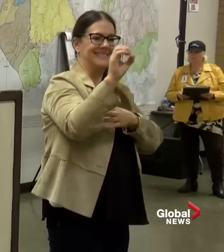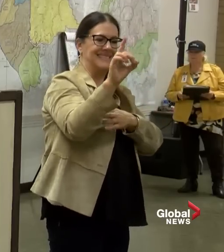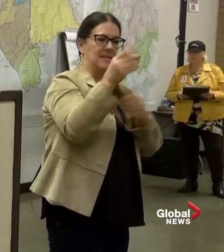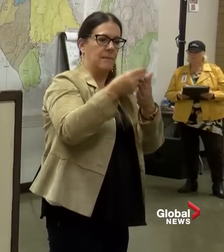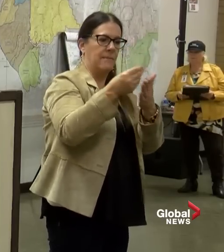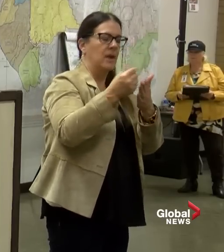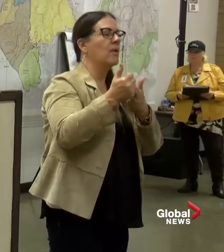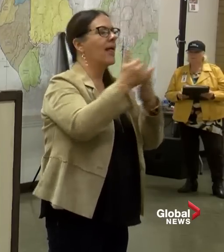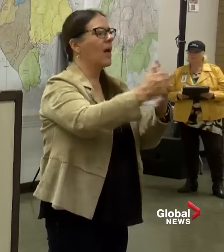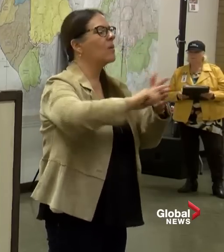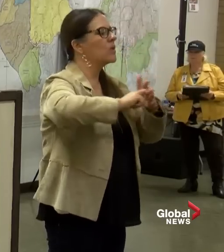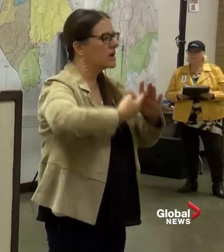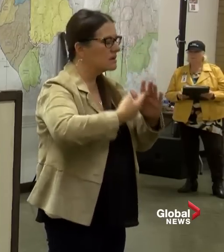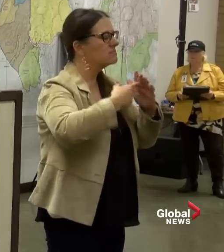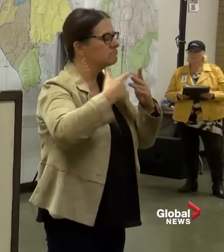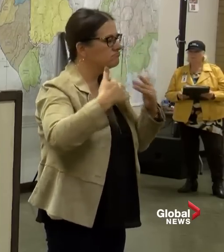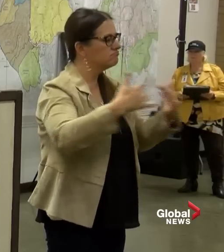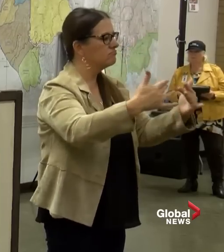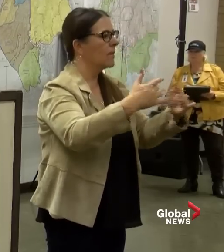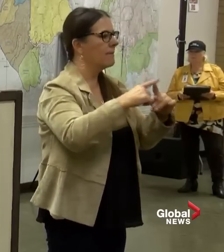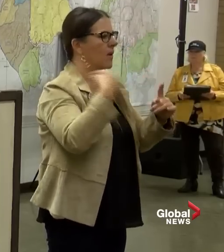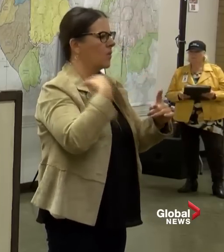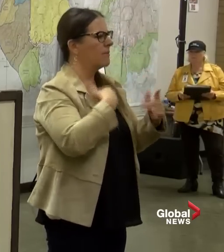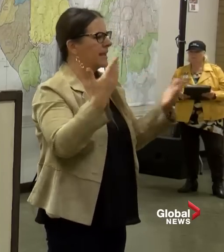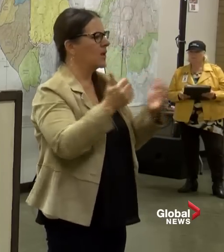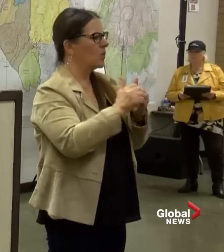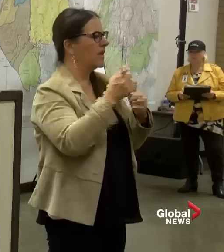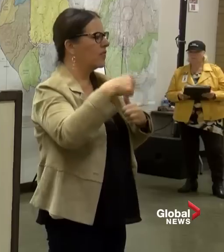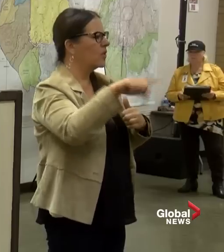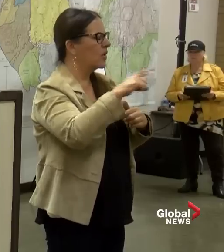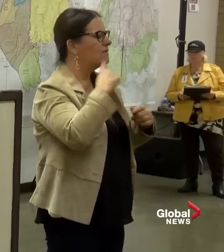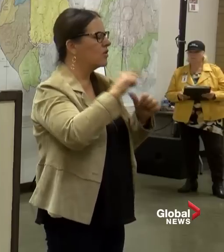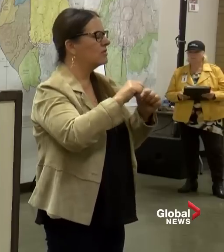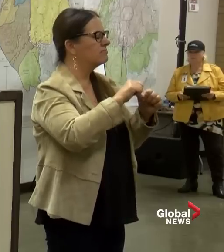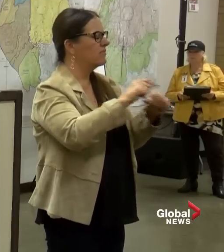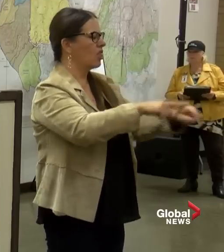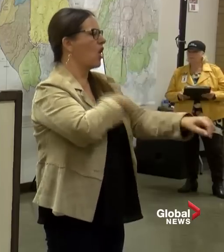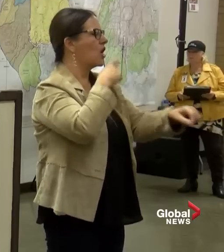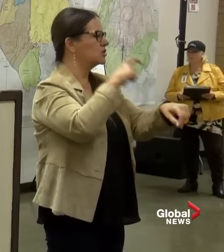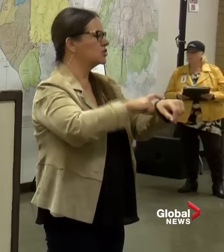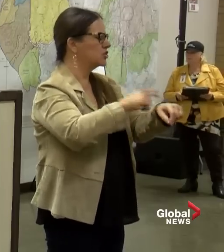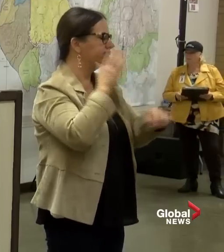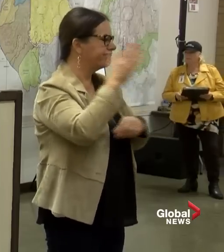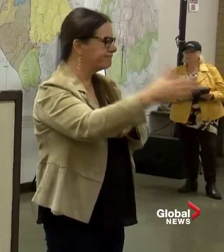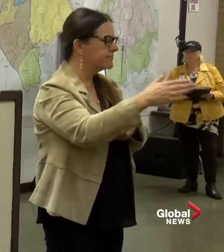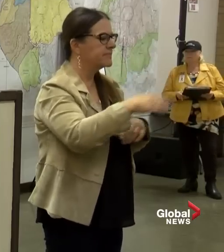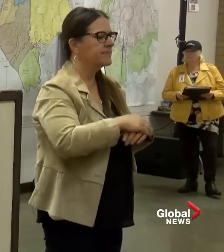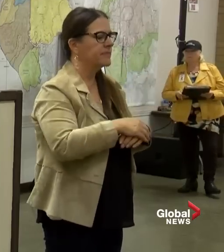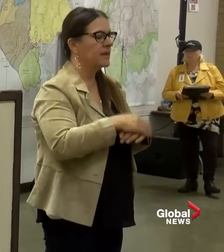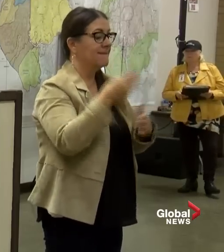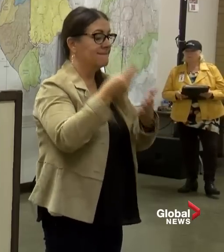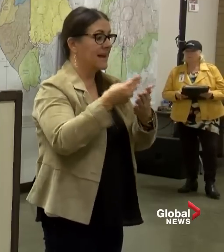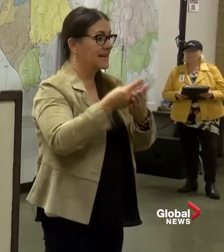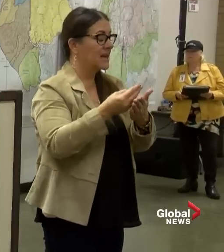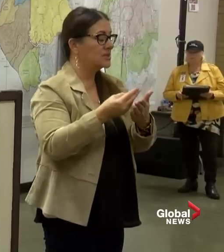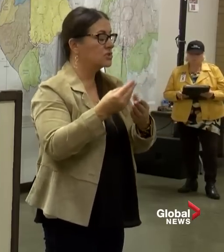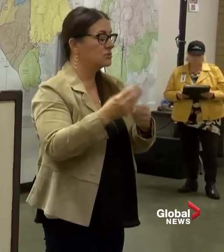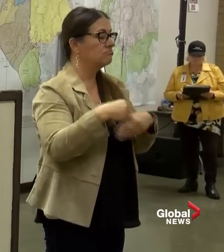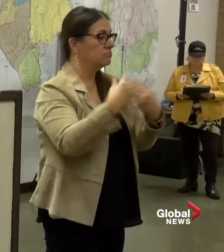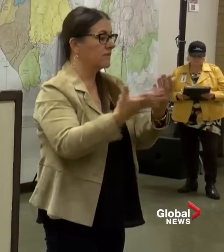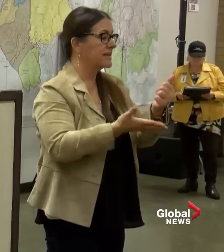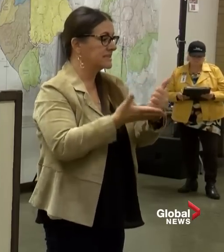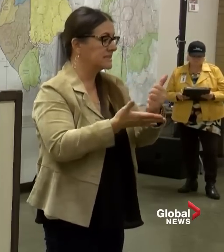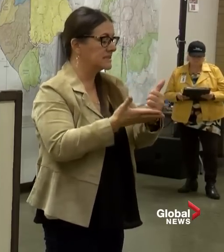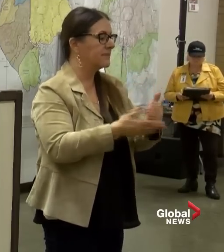that recovery. But we are going to be here with you through that long haul. Besides the financial assistance that we are providing at our